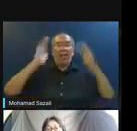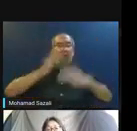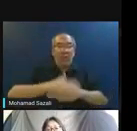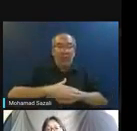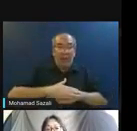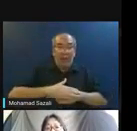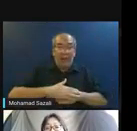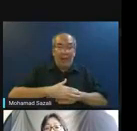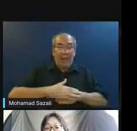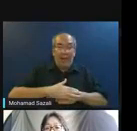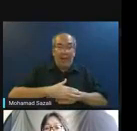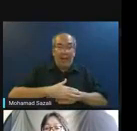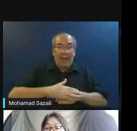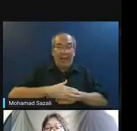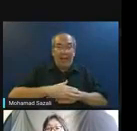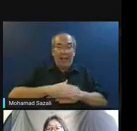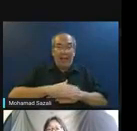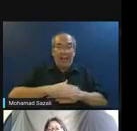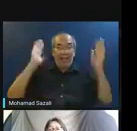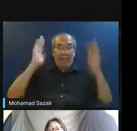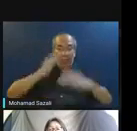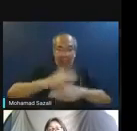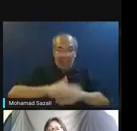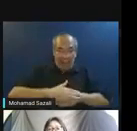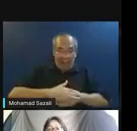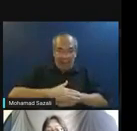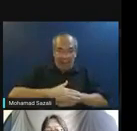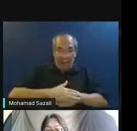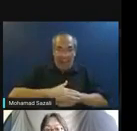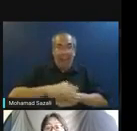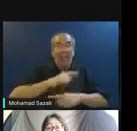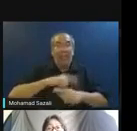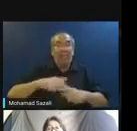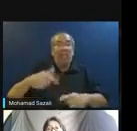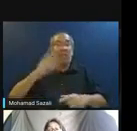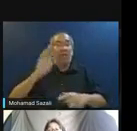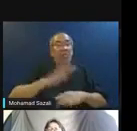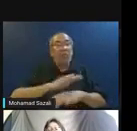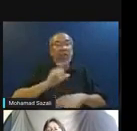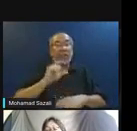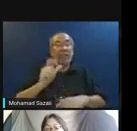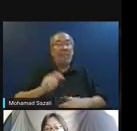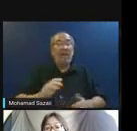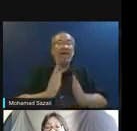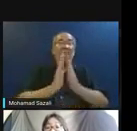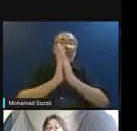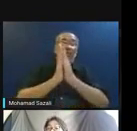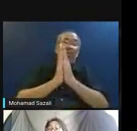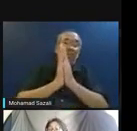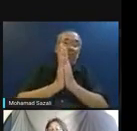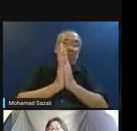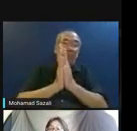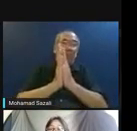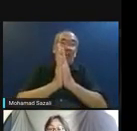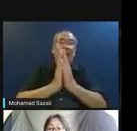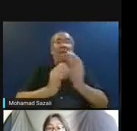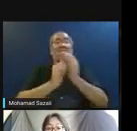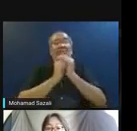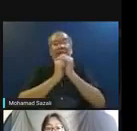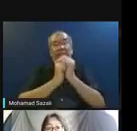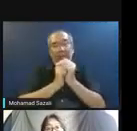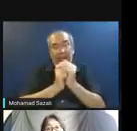So another differences is when we come to prayers. For the Malays or for the Muslims, sorry, we pray like this,